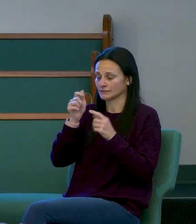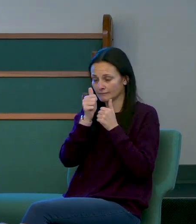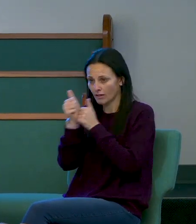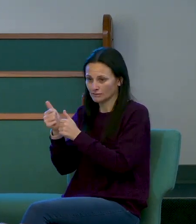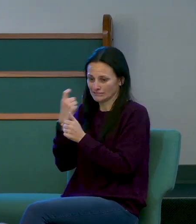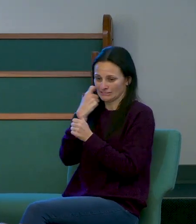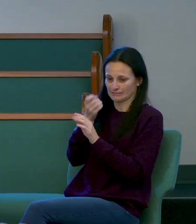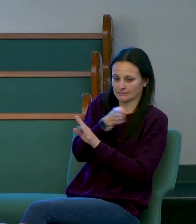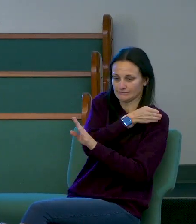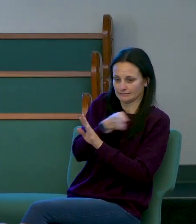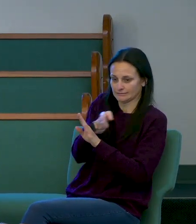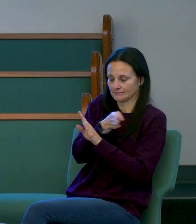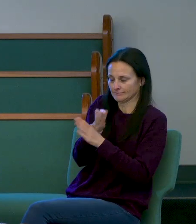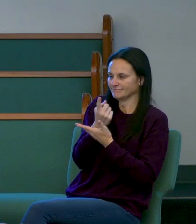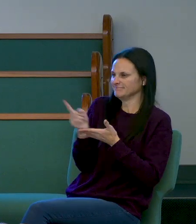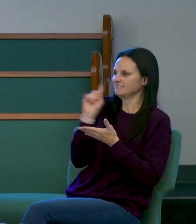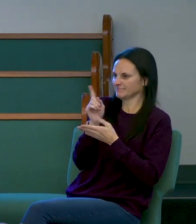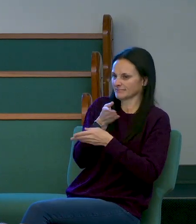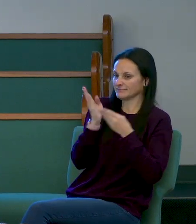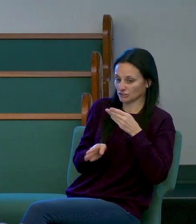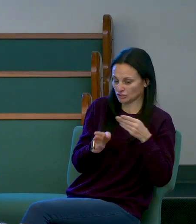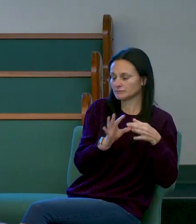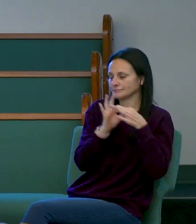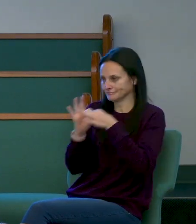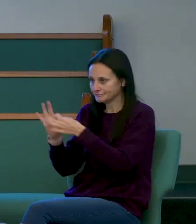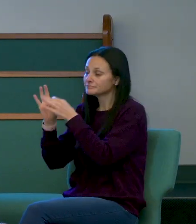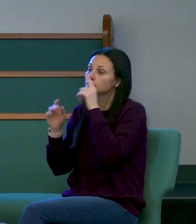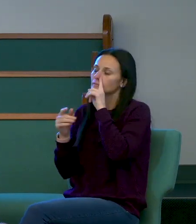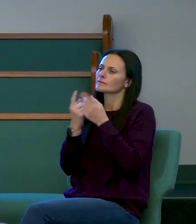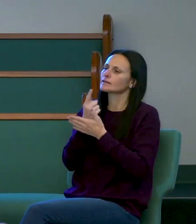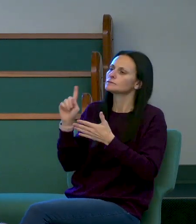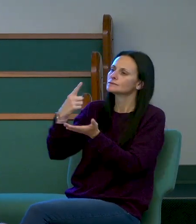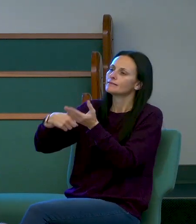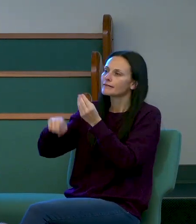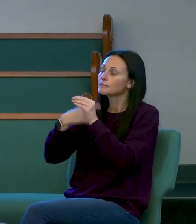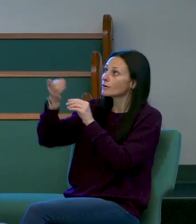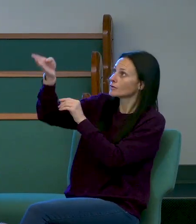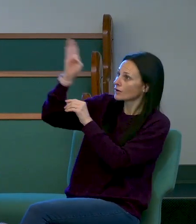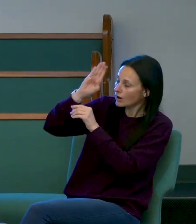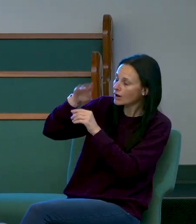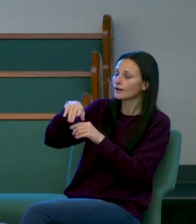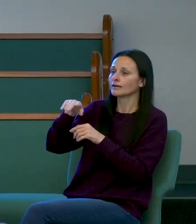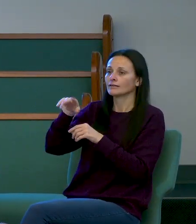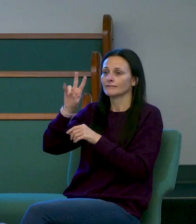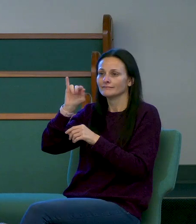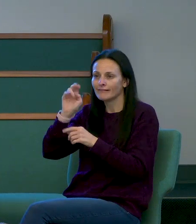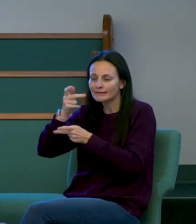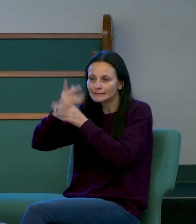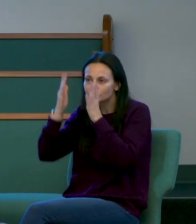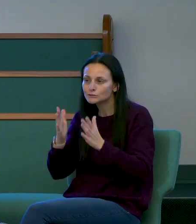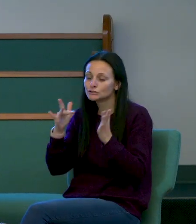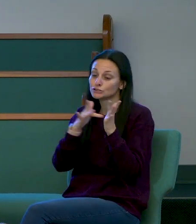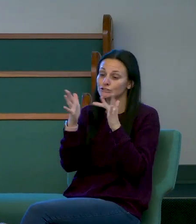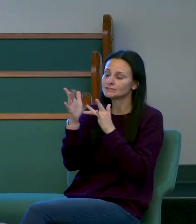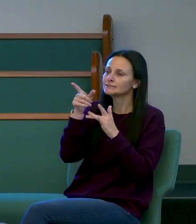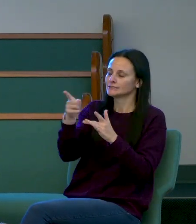where we left off last week. Last week we were talking about God, the vine keeper, Jesus, the